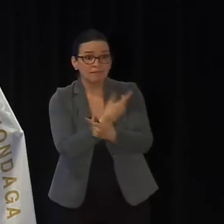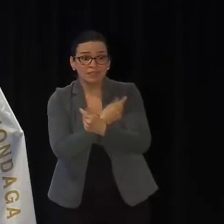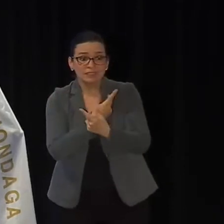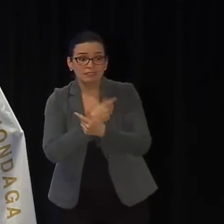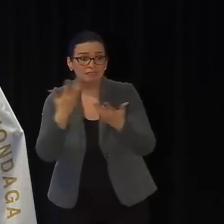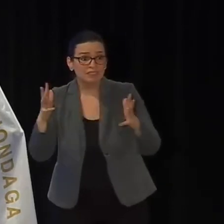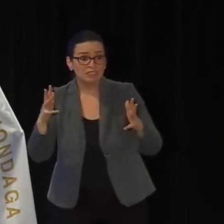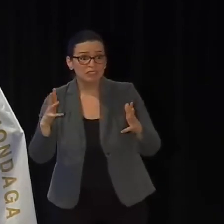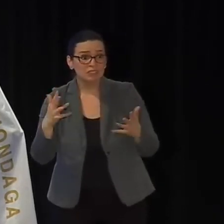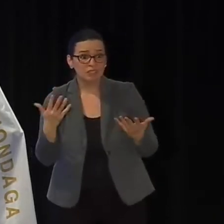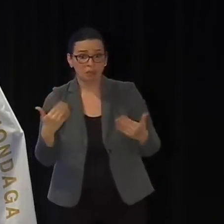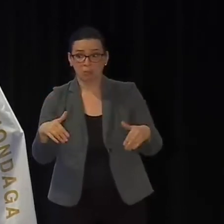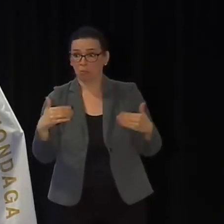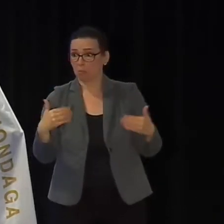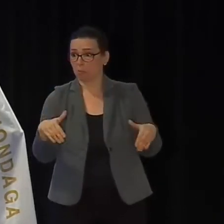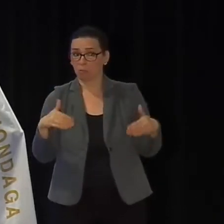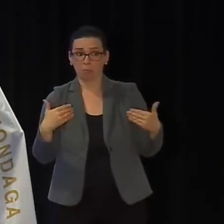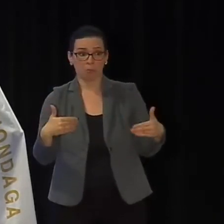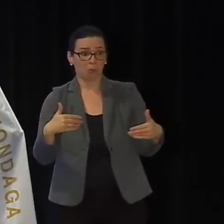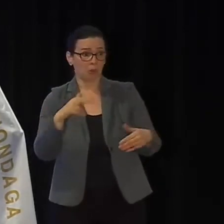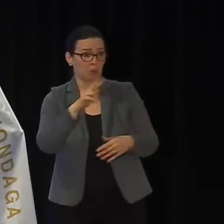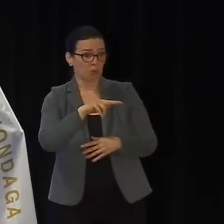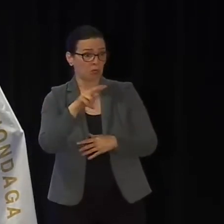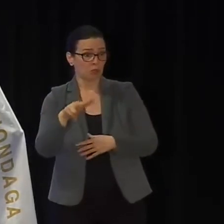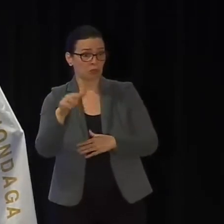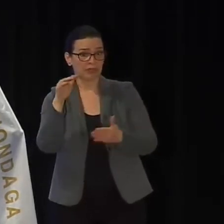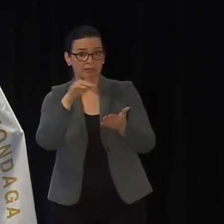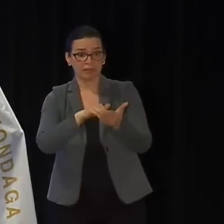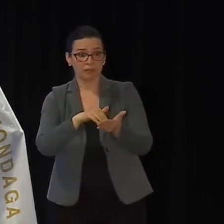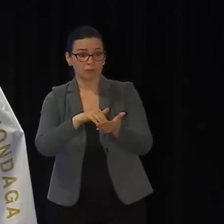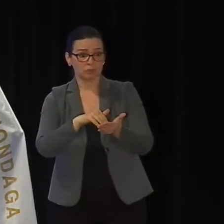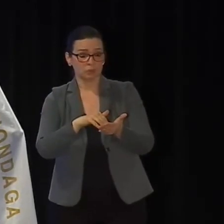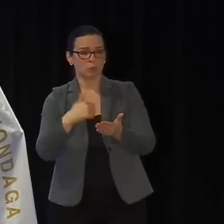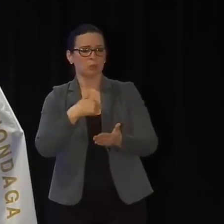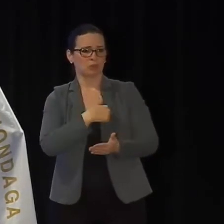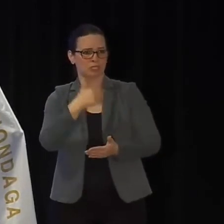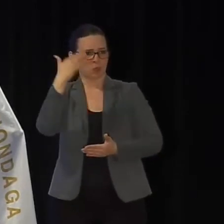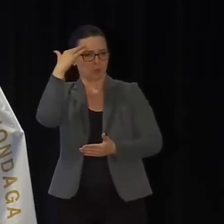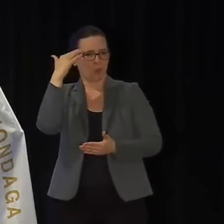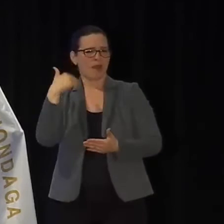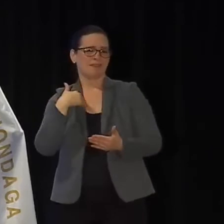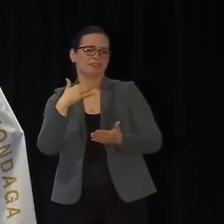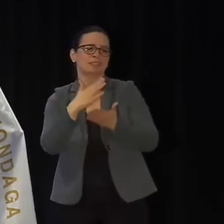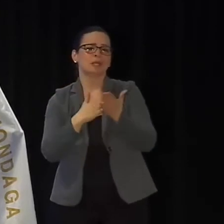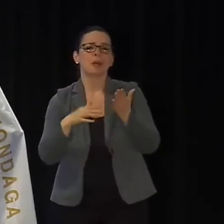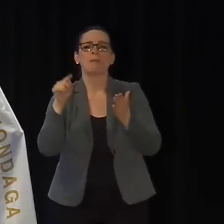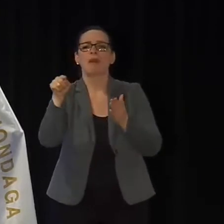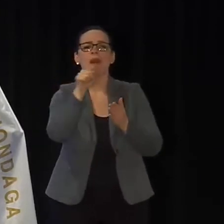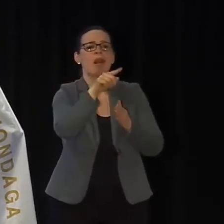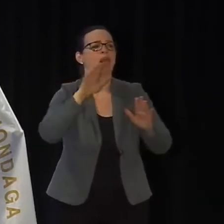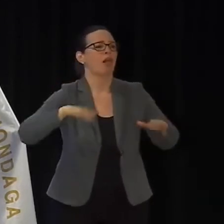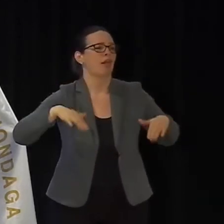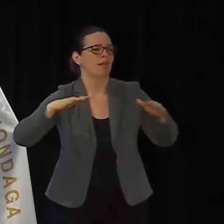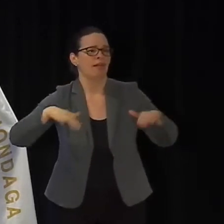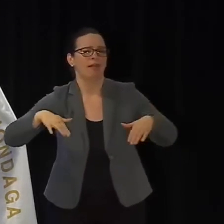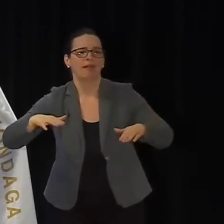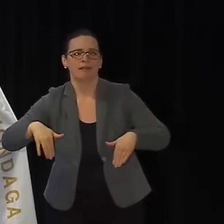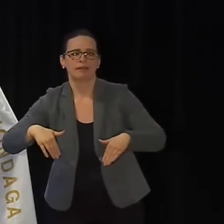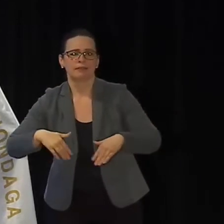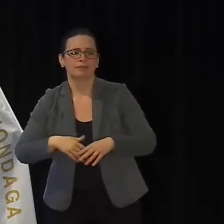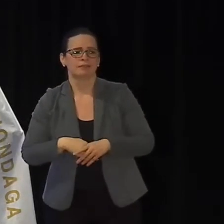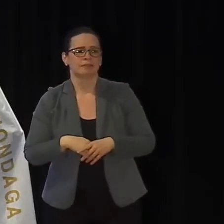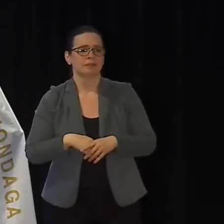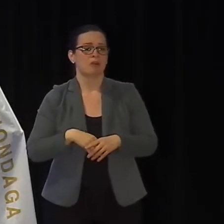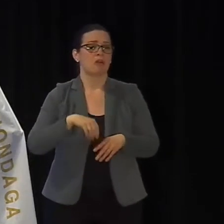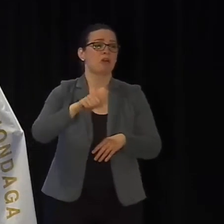reported out over 33,000 cases. We know there's more than that, right? So what is it? Was there another 30,000